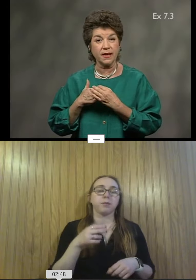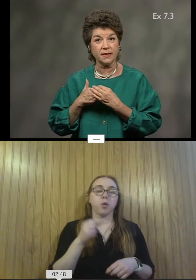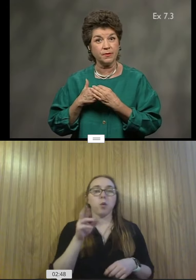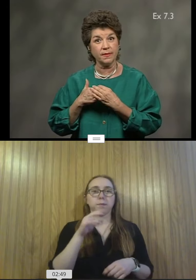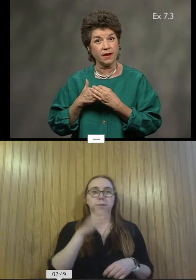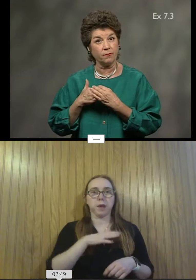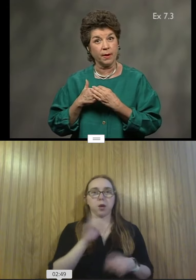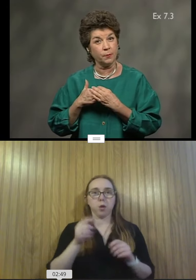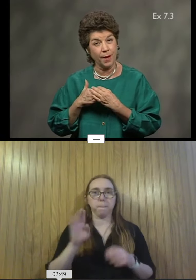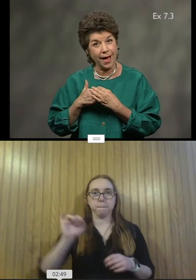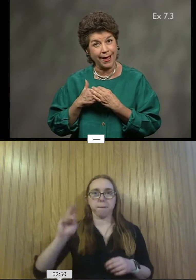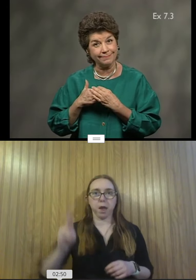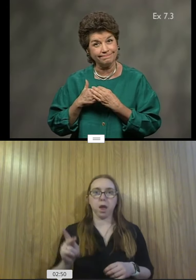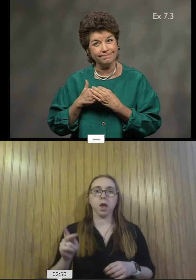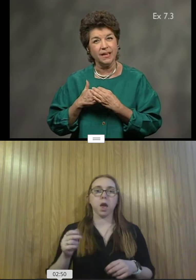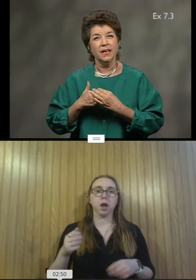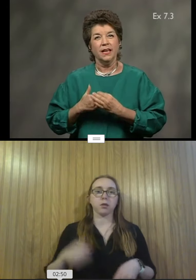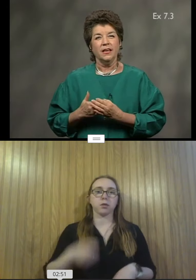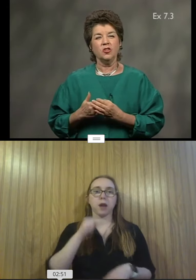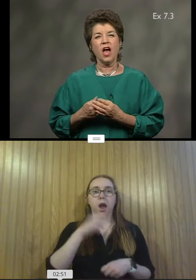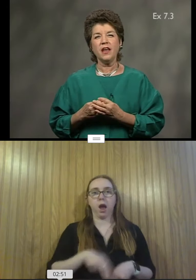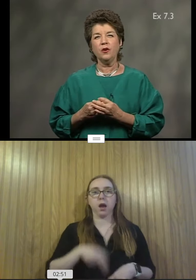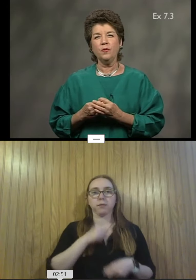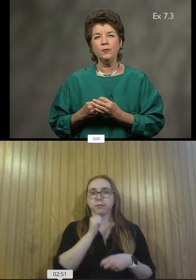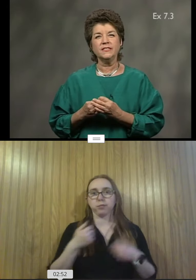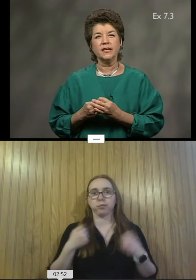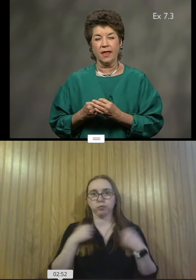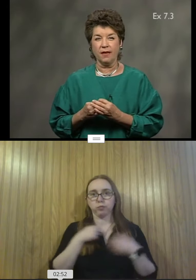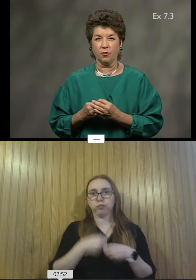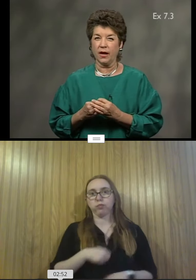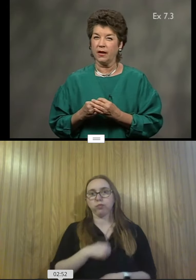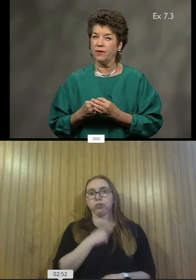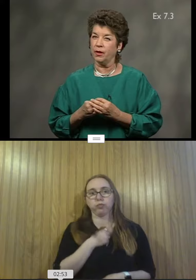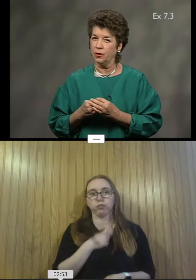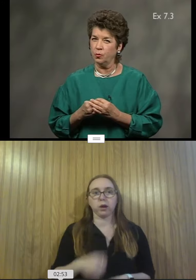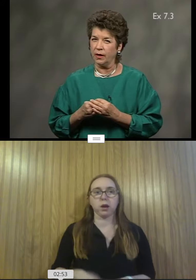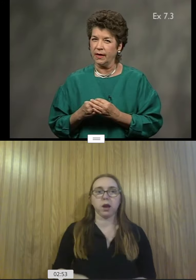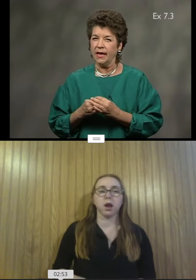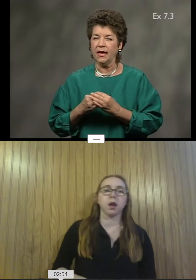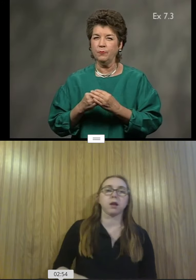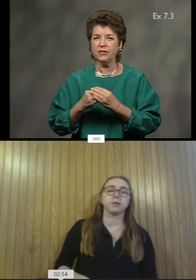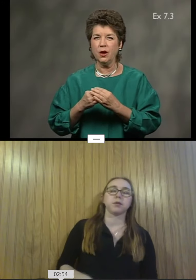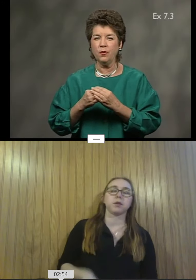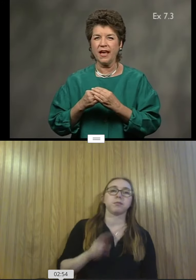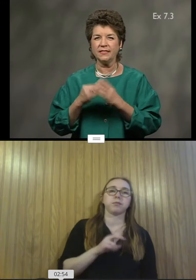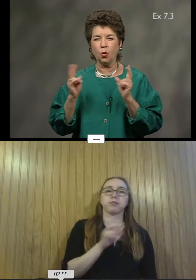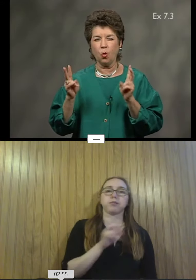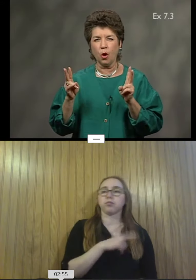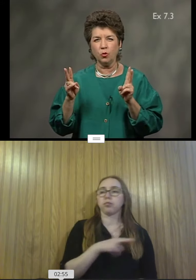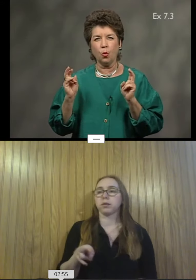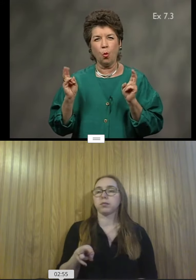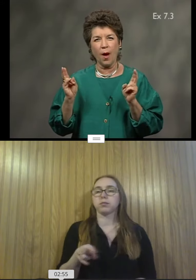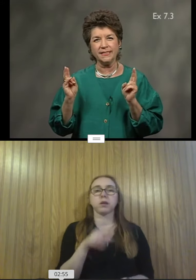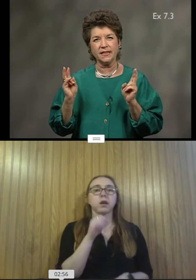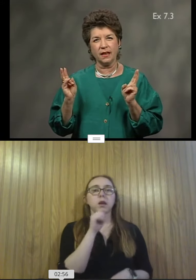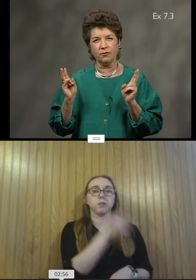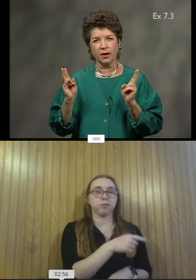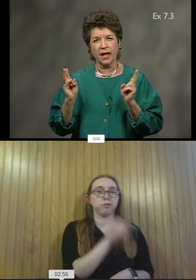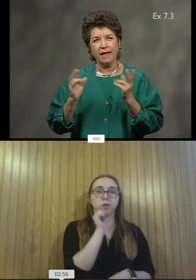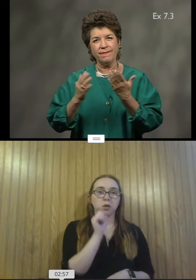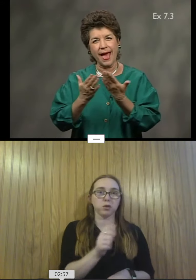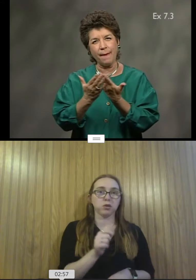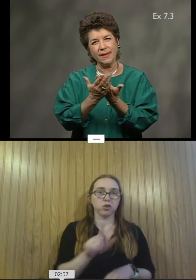to make something that everybody would buy. John not only was a glover, and a very good one, he was known as a, quote, white